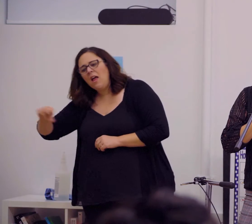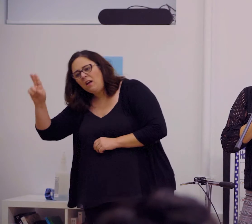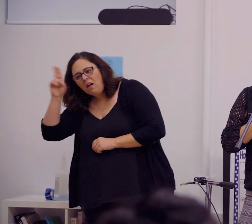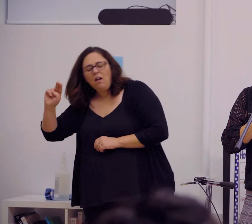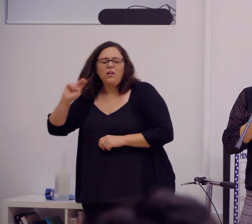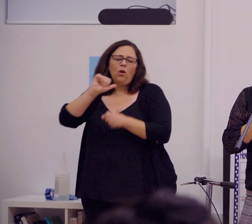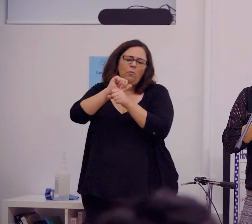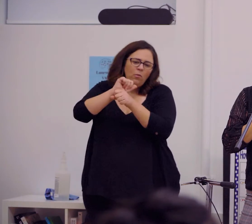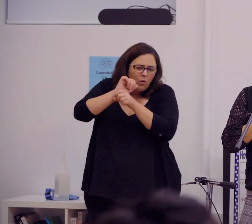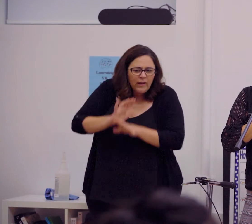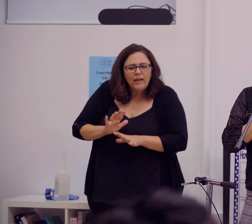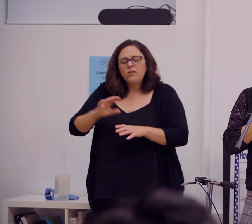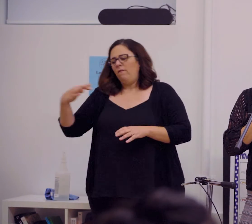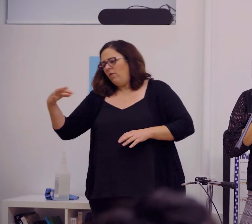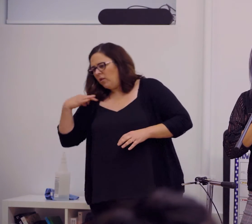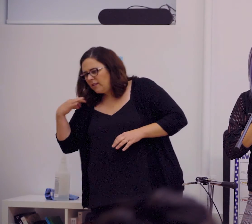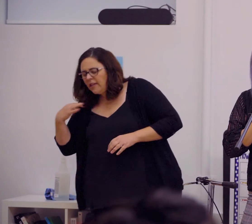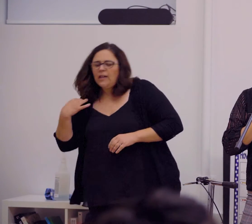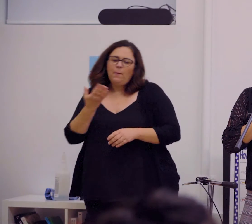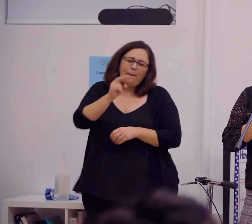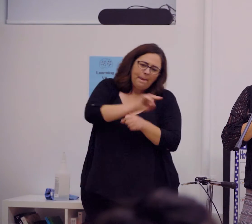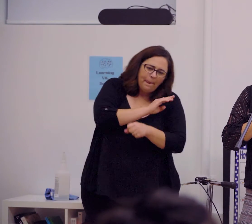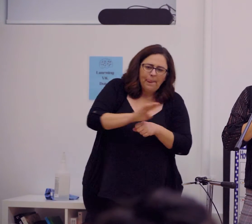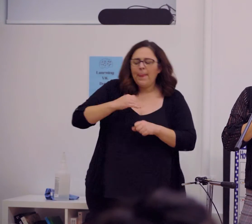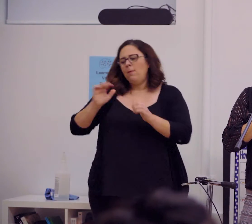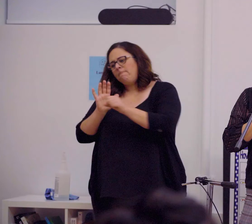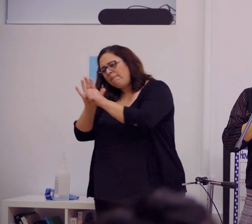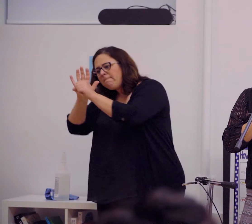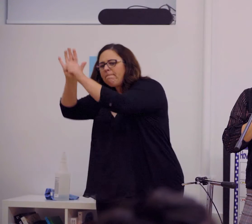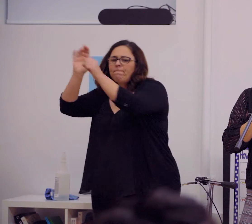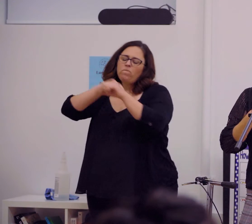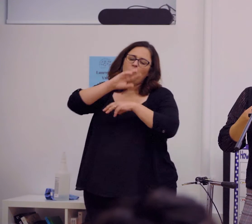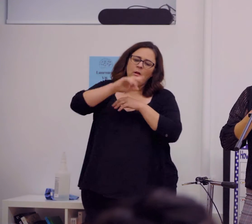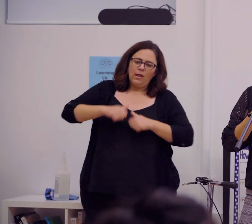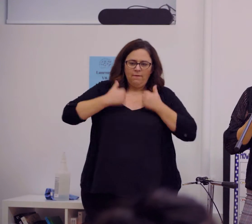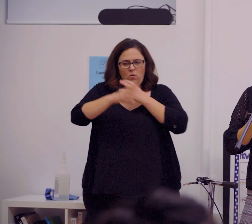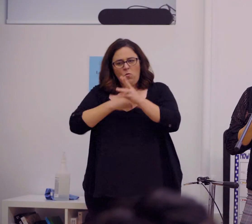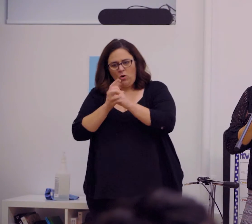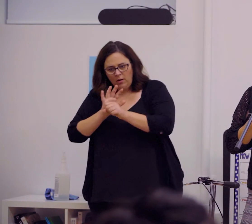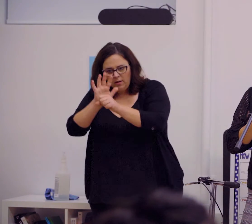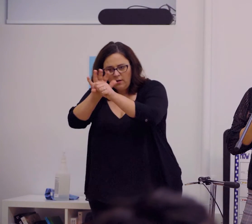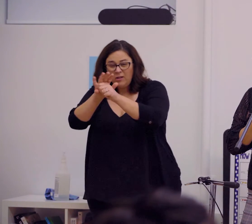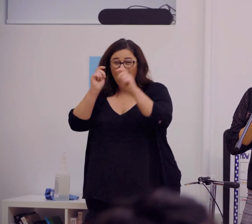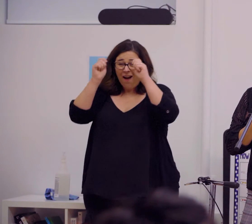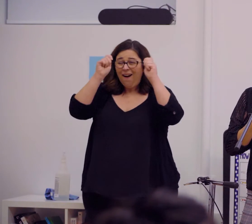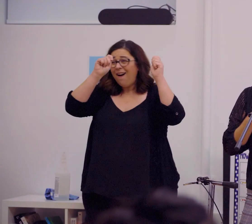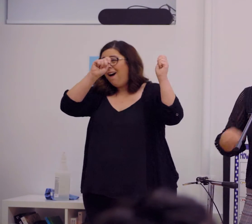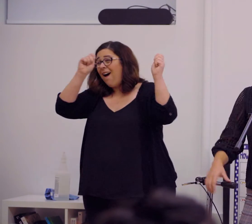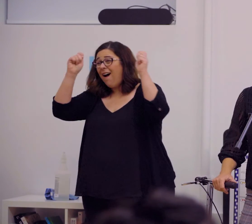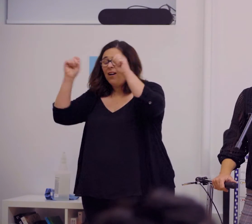We're employees, we're volunteers, we're entrepreneurs, we're activists, we're global citizens. So even within